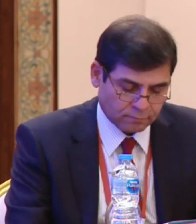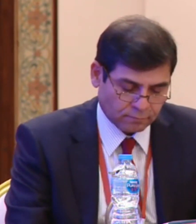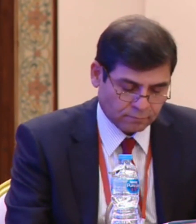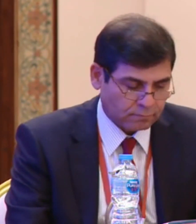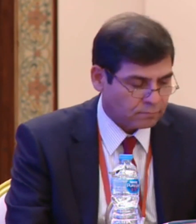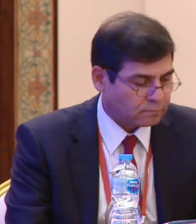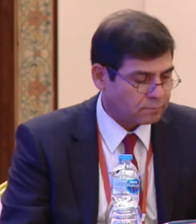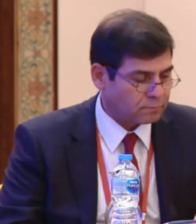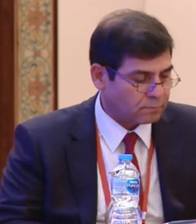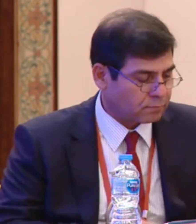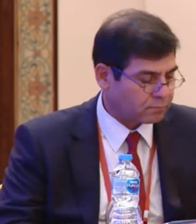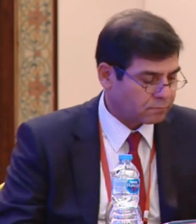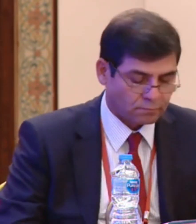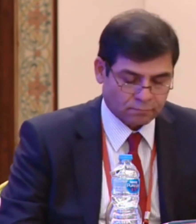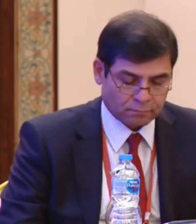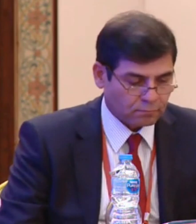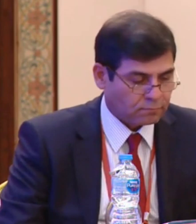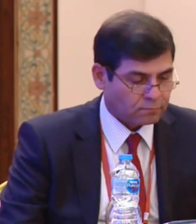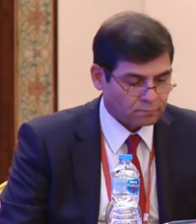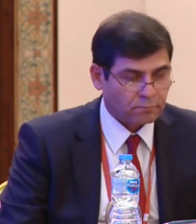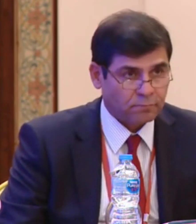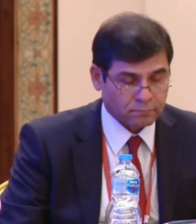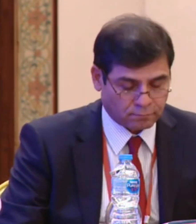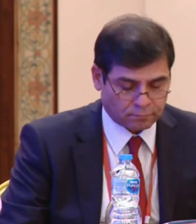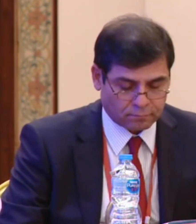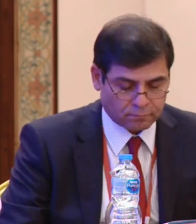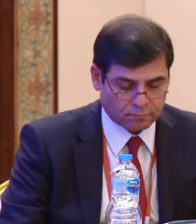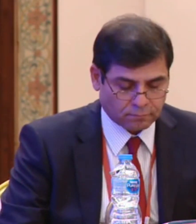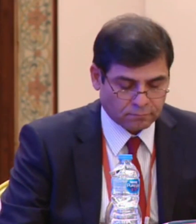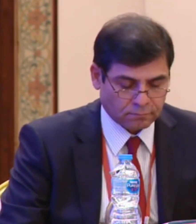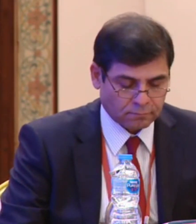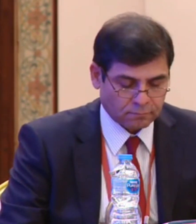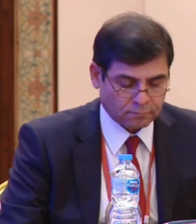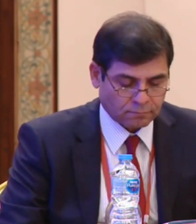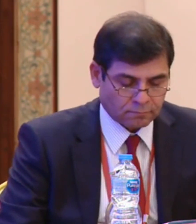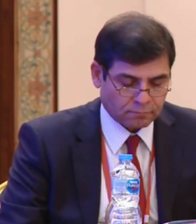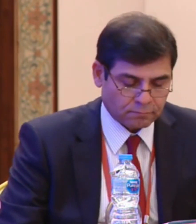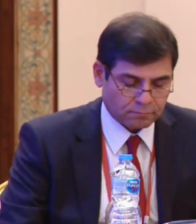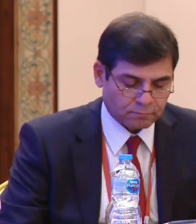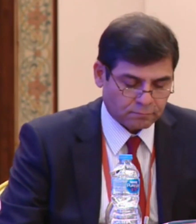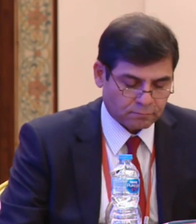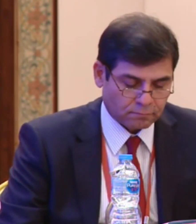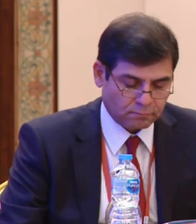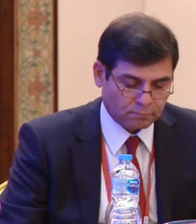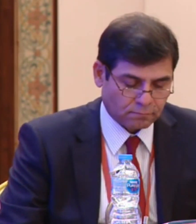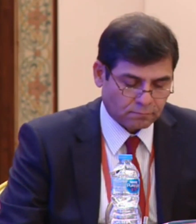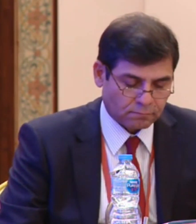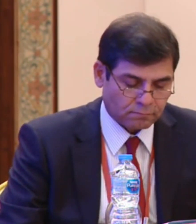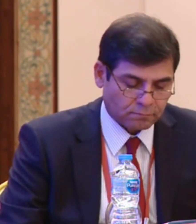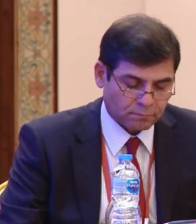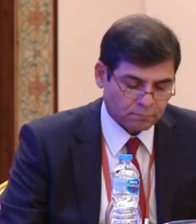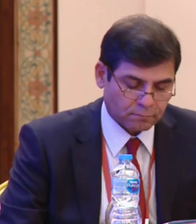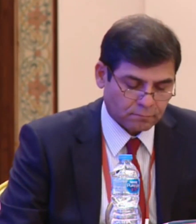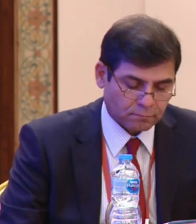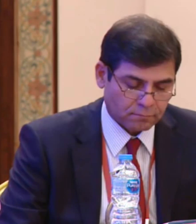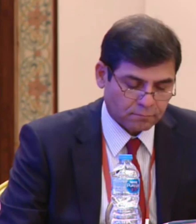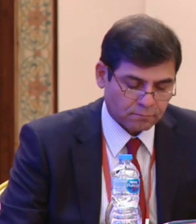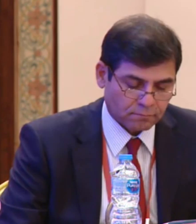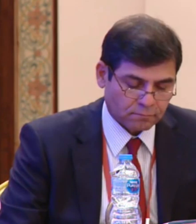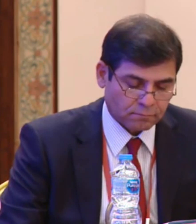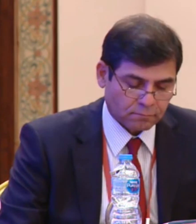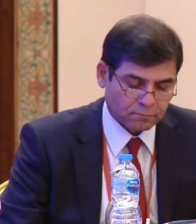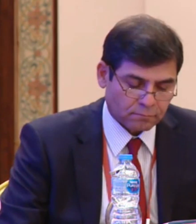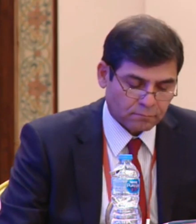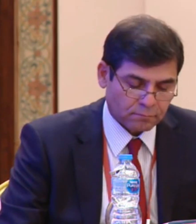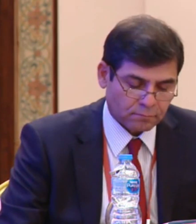very fortunate to have this, and I have been messaging my friends, once you must visit Lahore